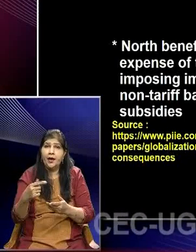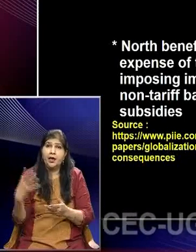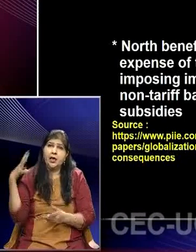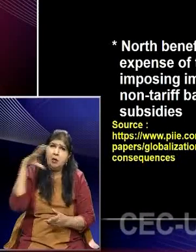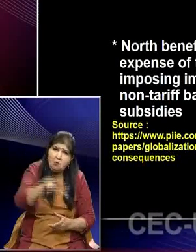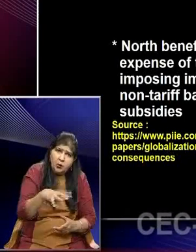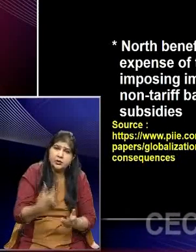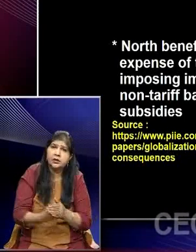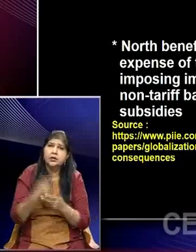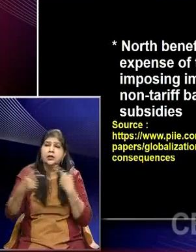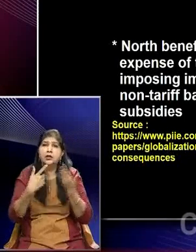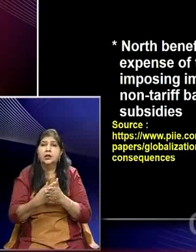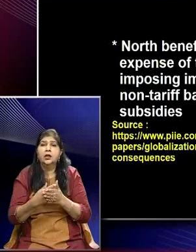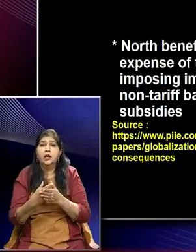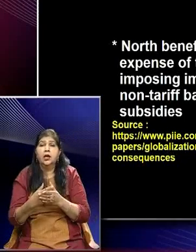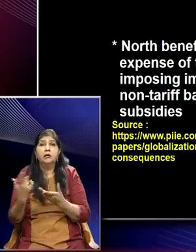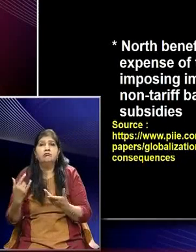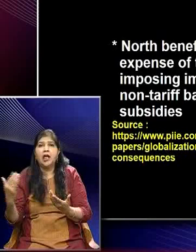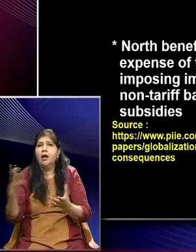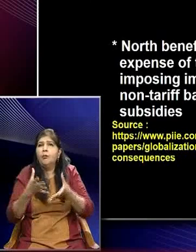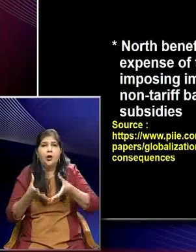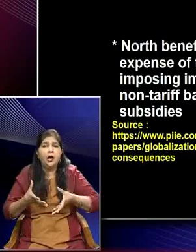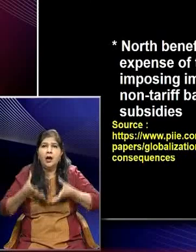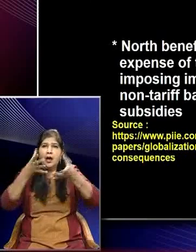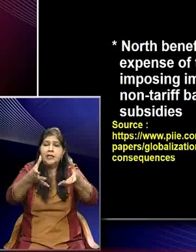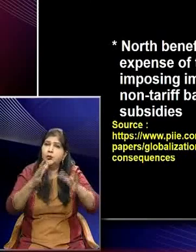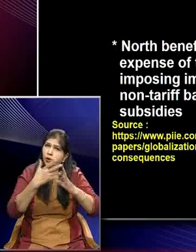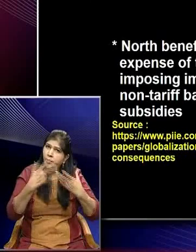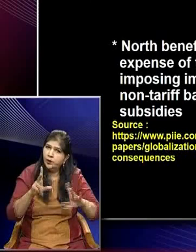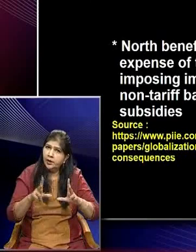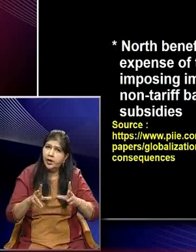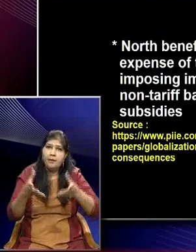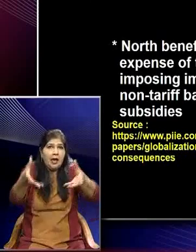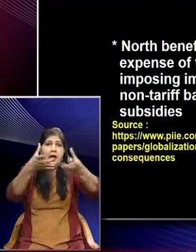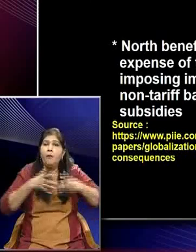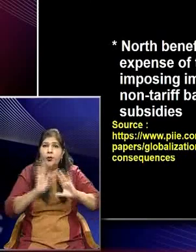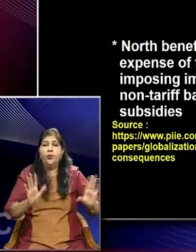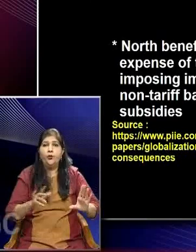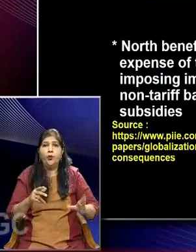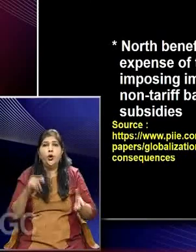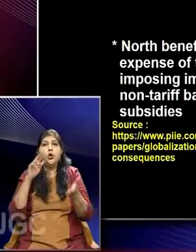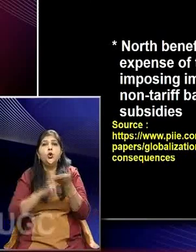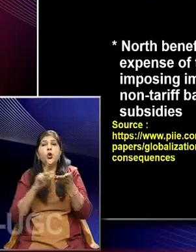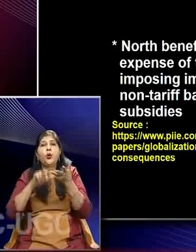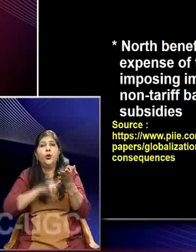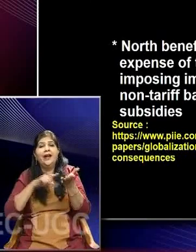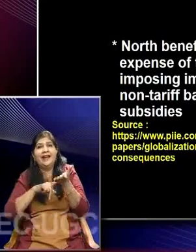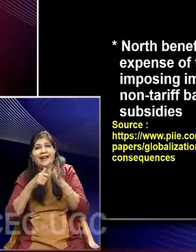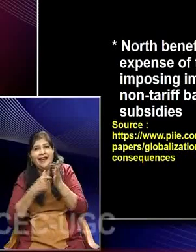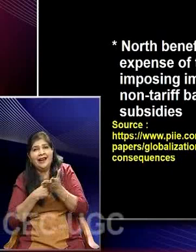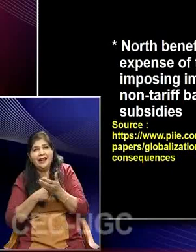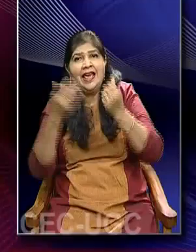imposing import restrictions like non-tariff barriers,